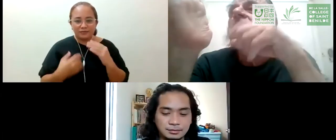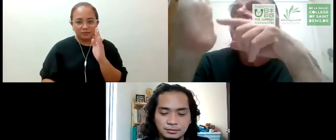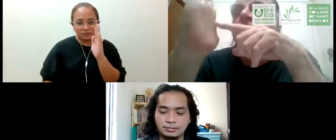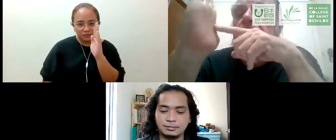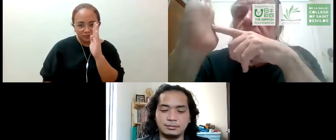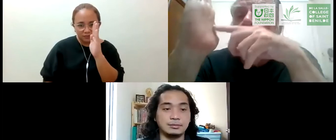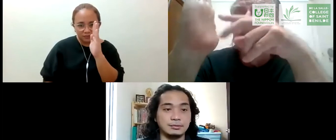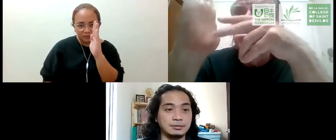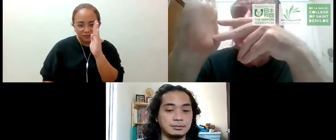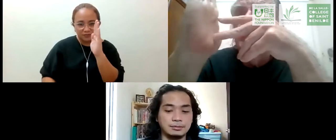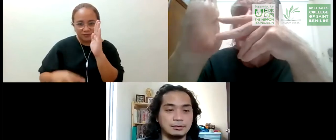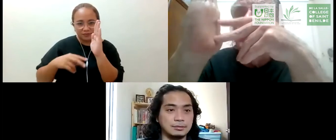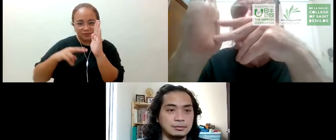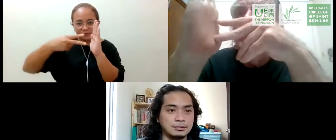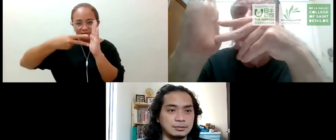this is